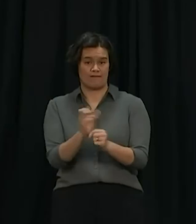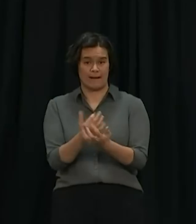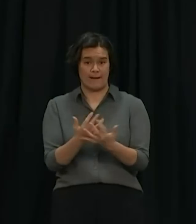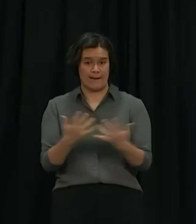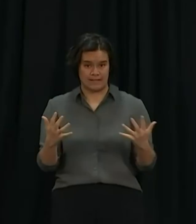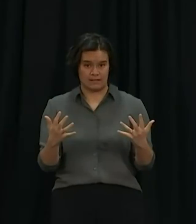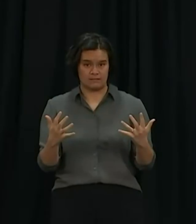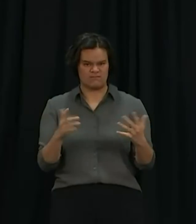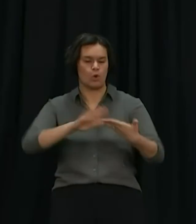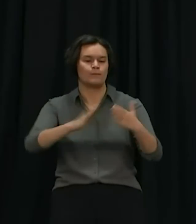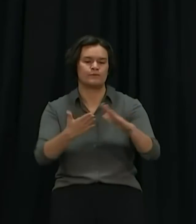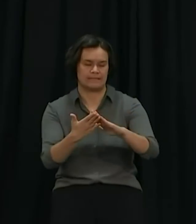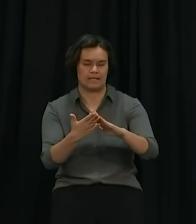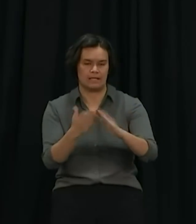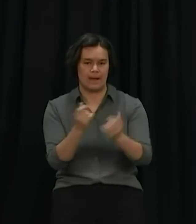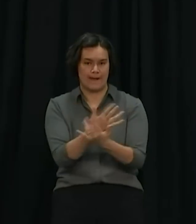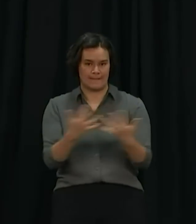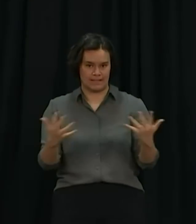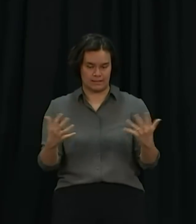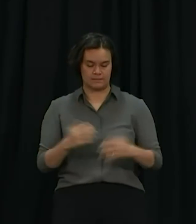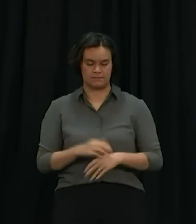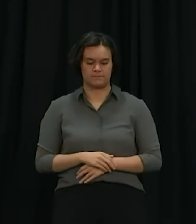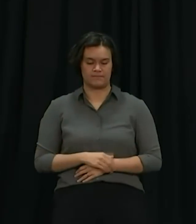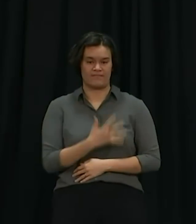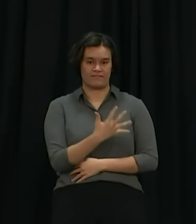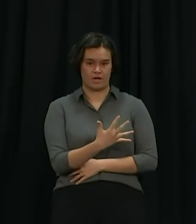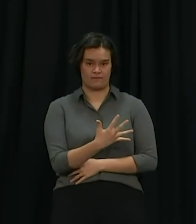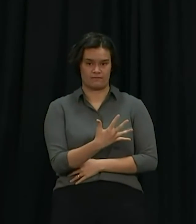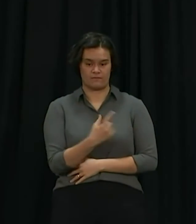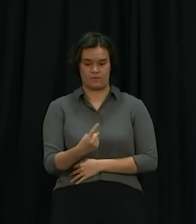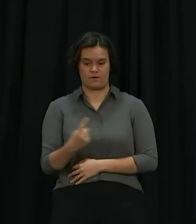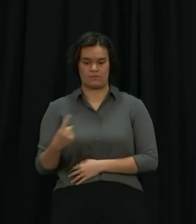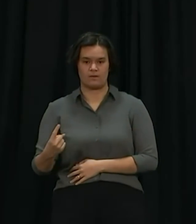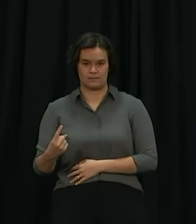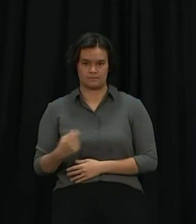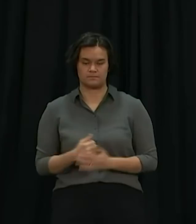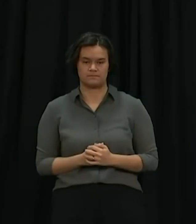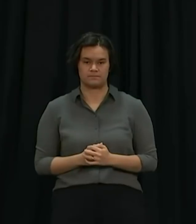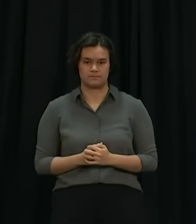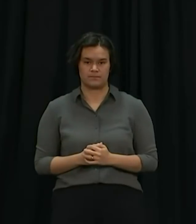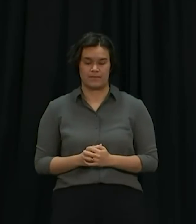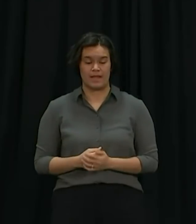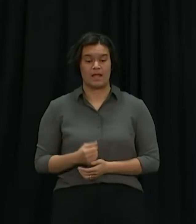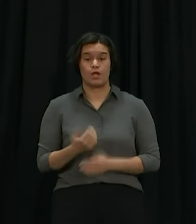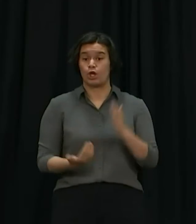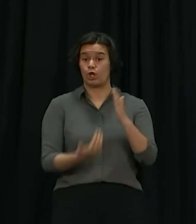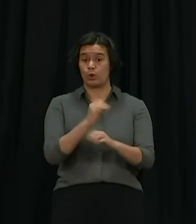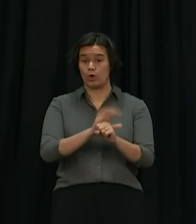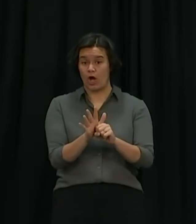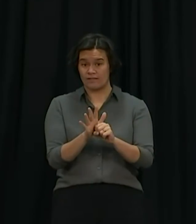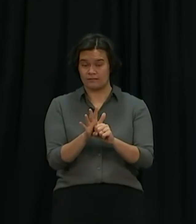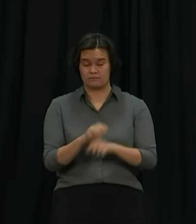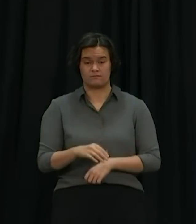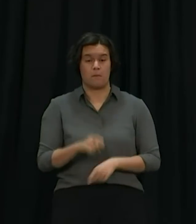cases associated with the current Auckland community outbreak to 511. 82 of the new cases are in